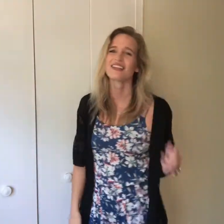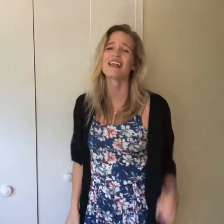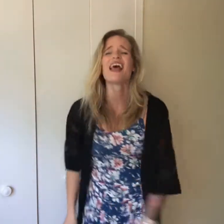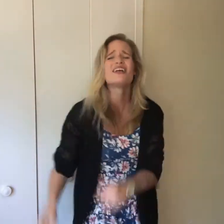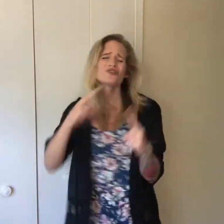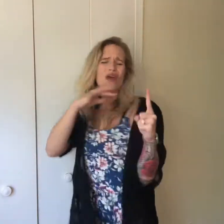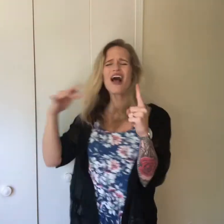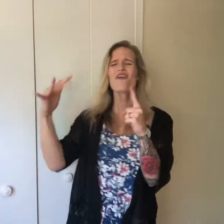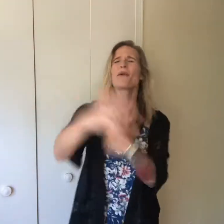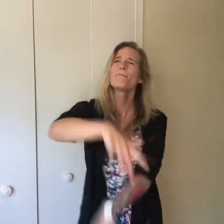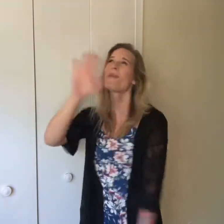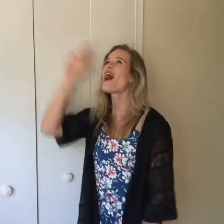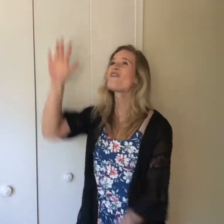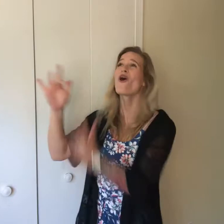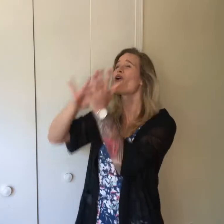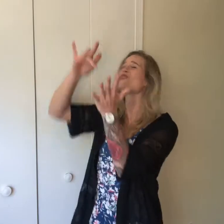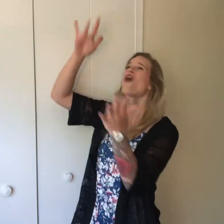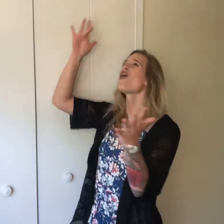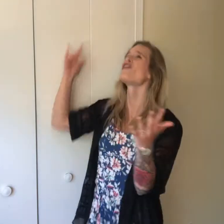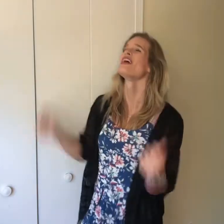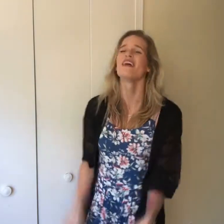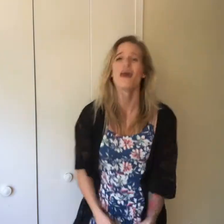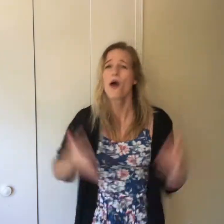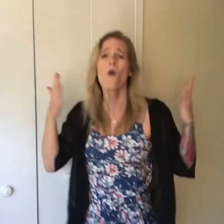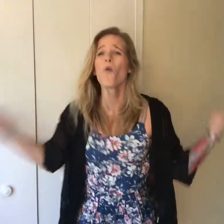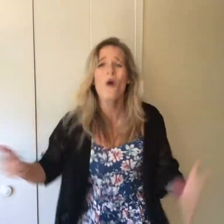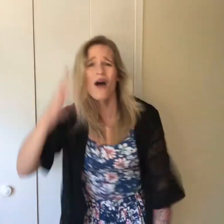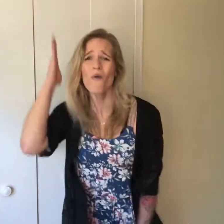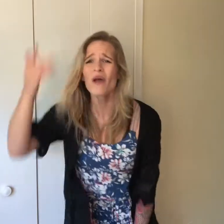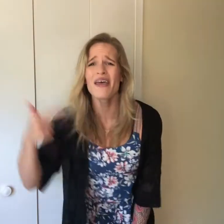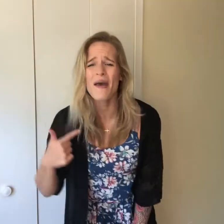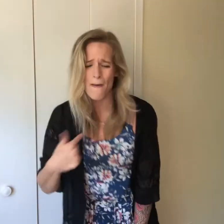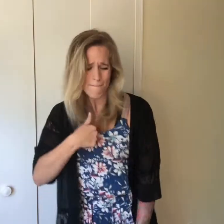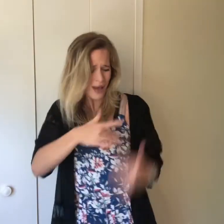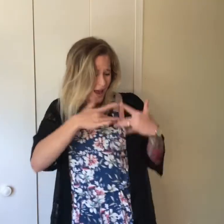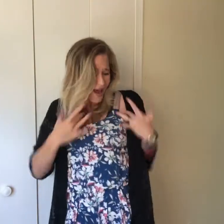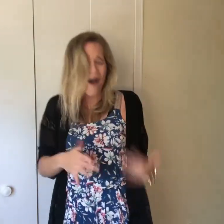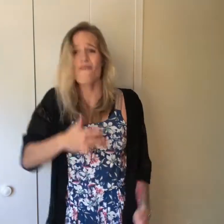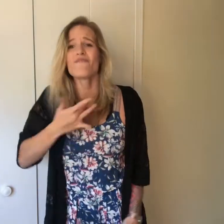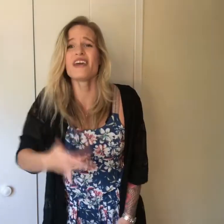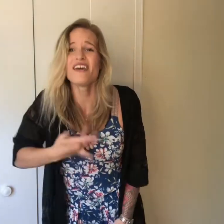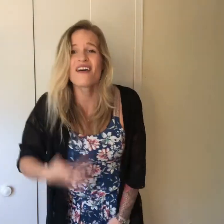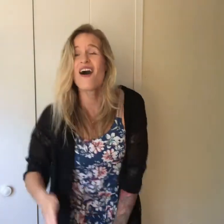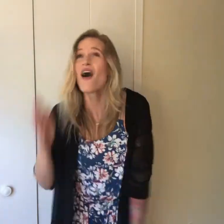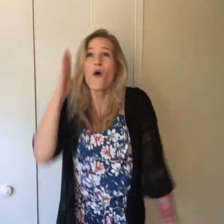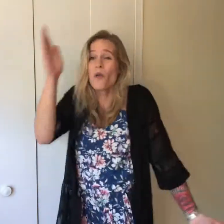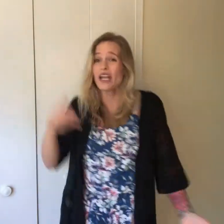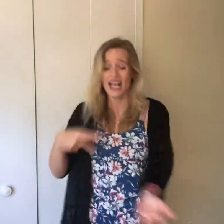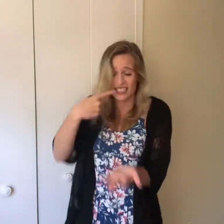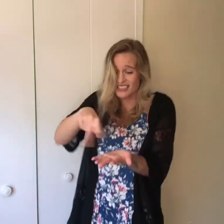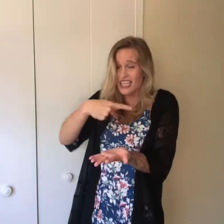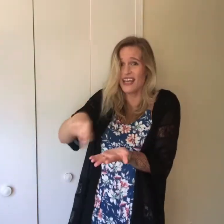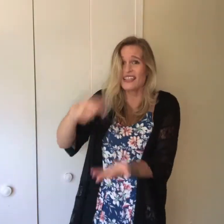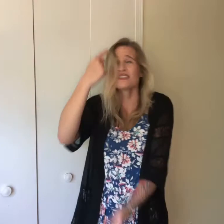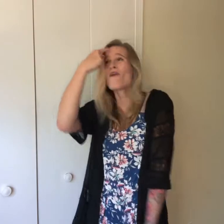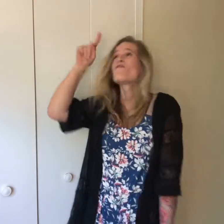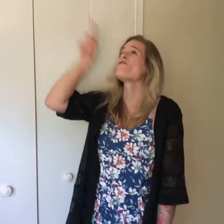imagine. Surrounded by your glory, what will my heart feel? Will I dance for